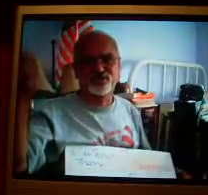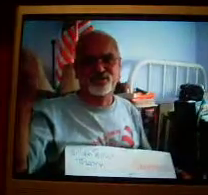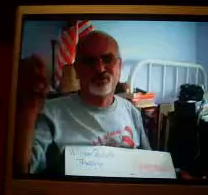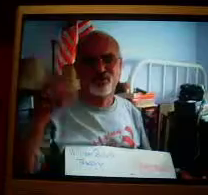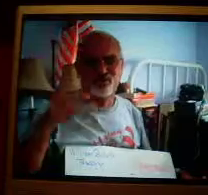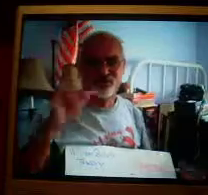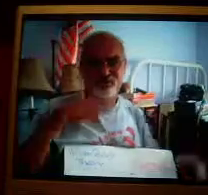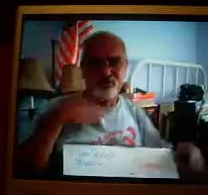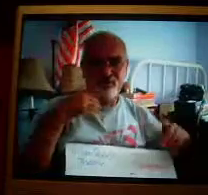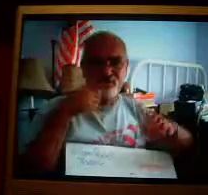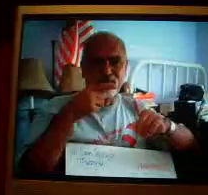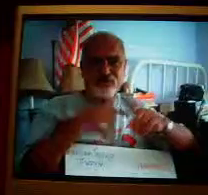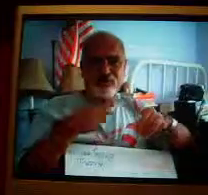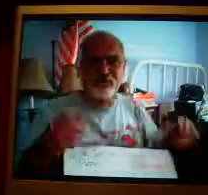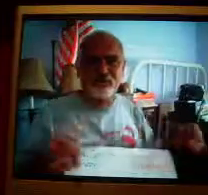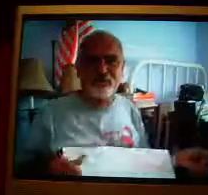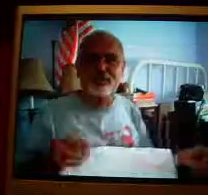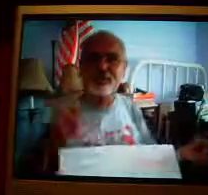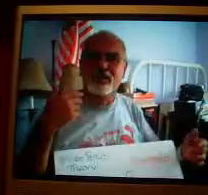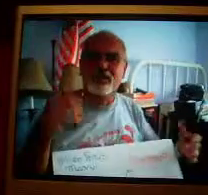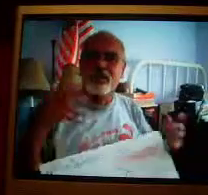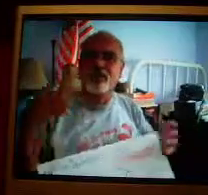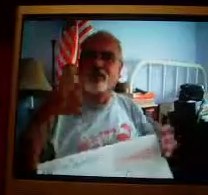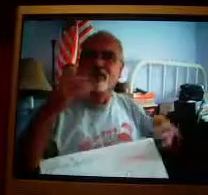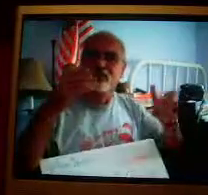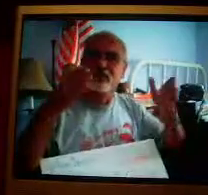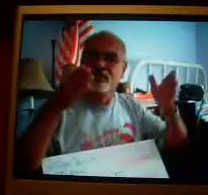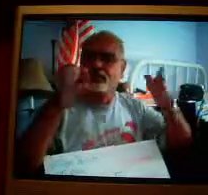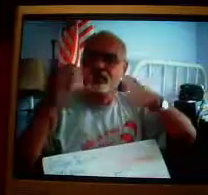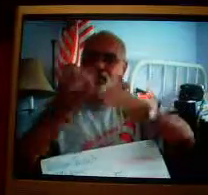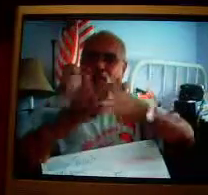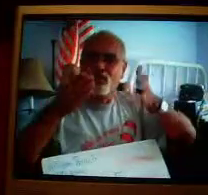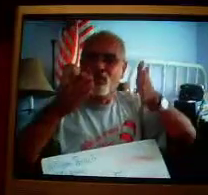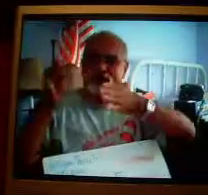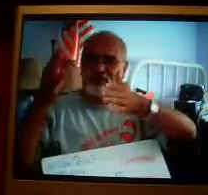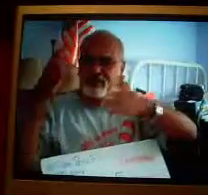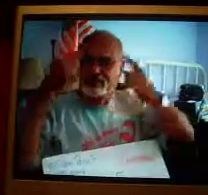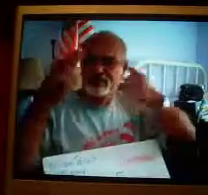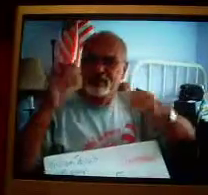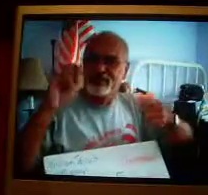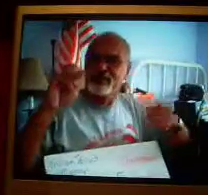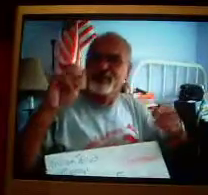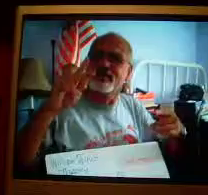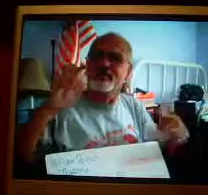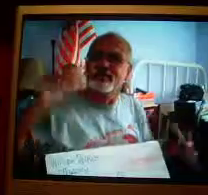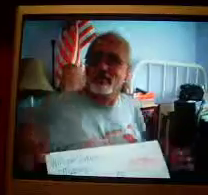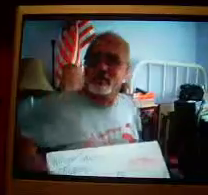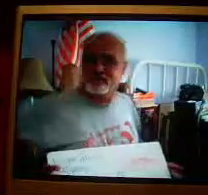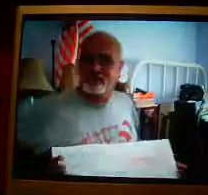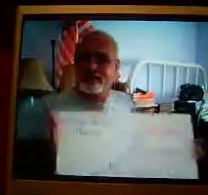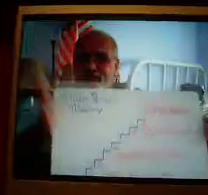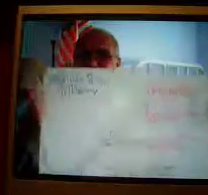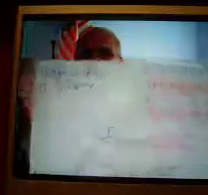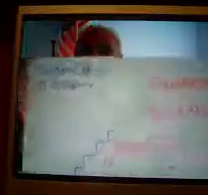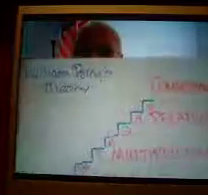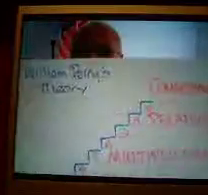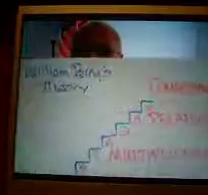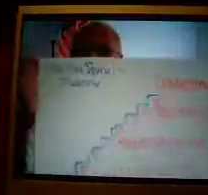there. So, that's my point. I wanted to just have you think that way in the theory, William